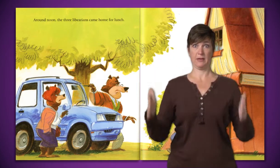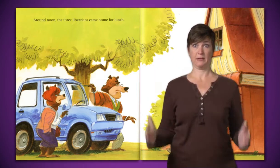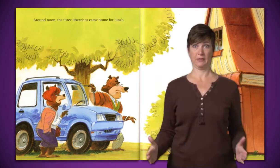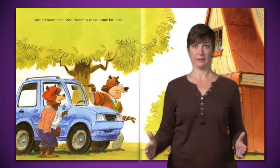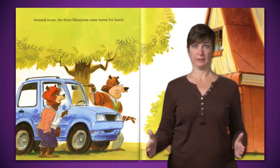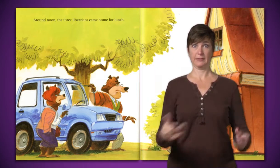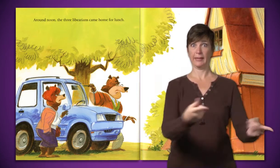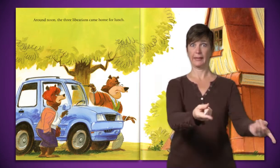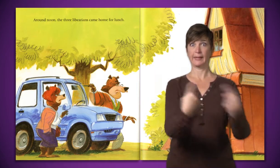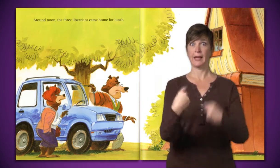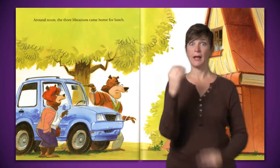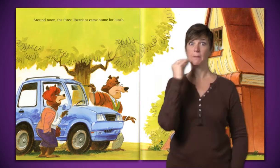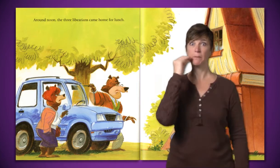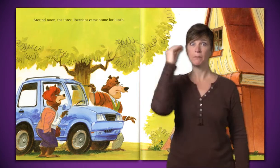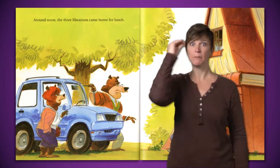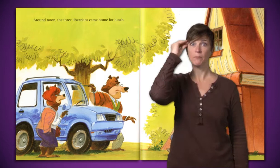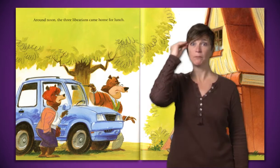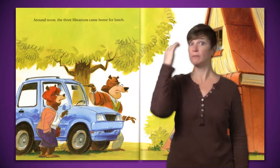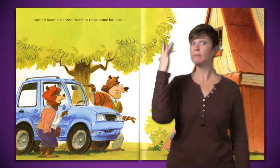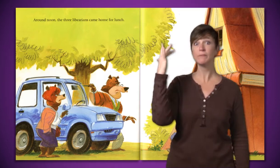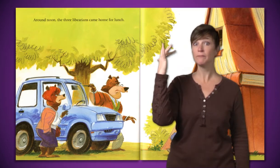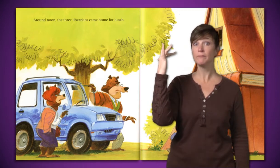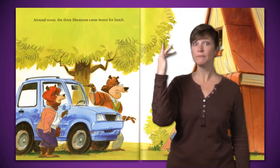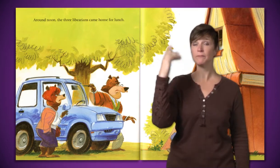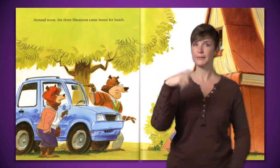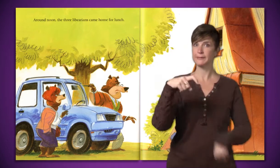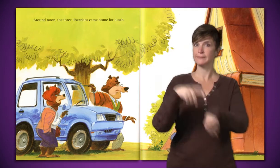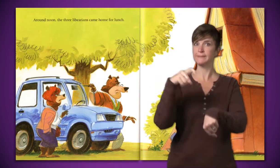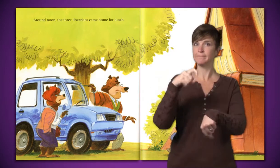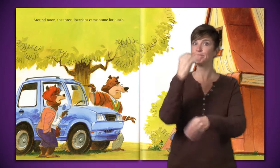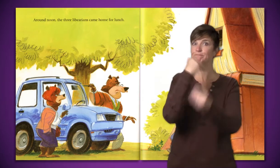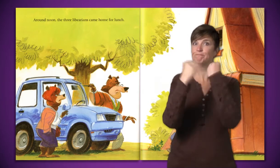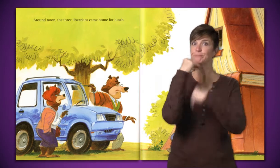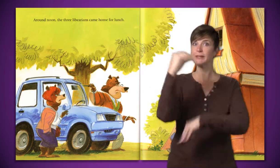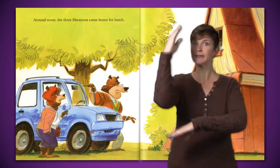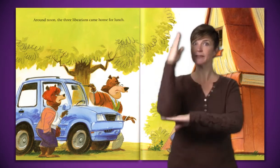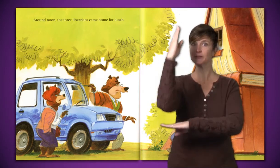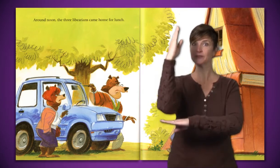the 3 Libearians came home for lunch.